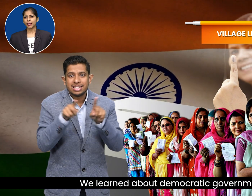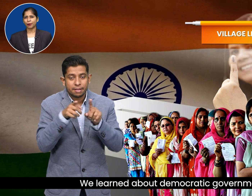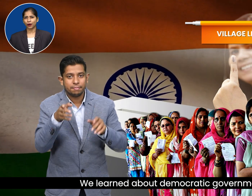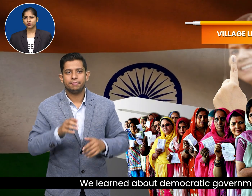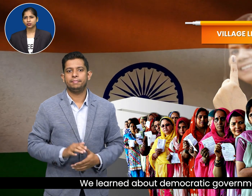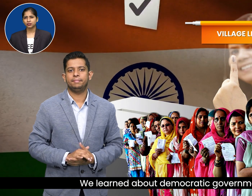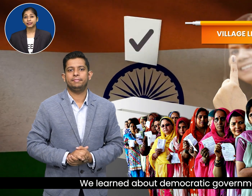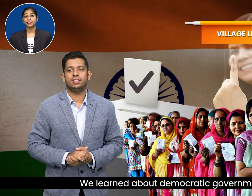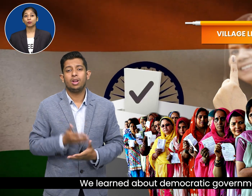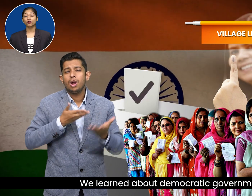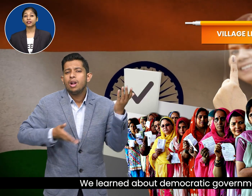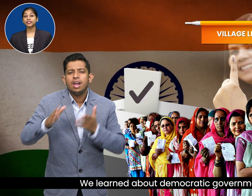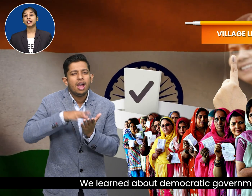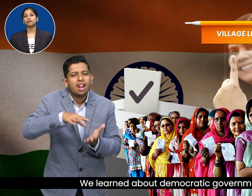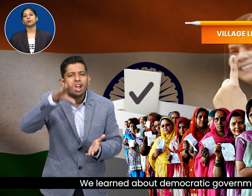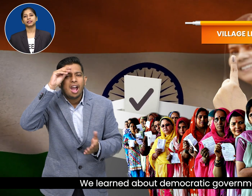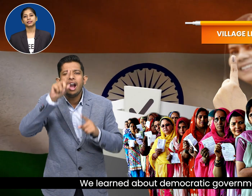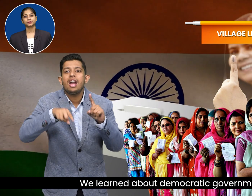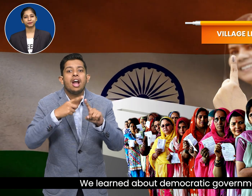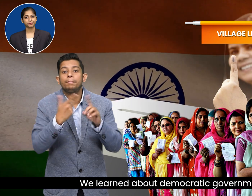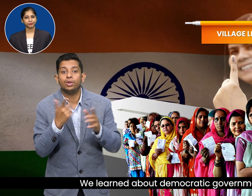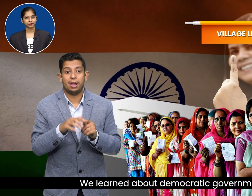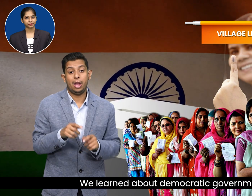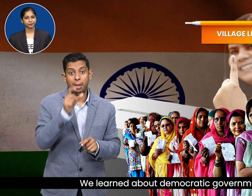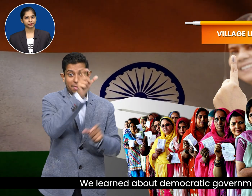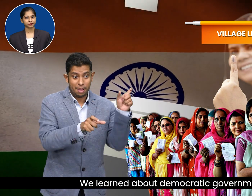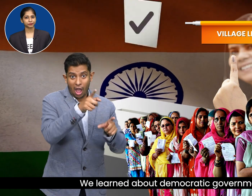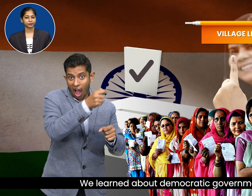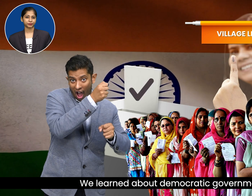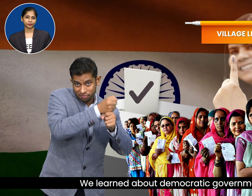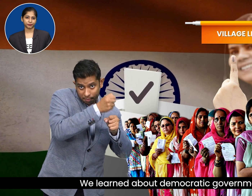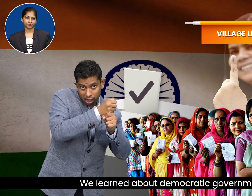We learned about democratic government